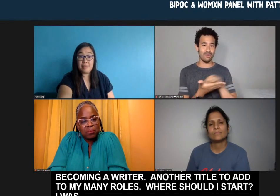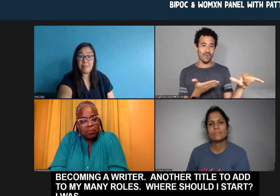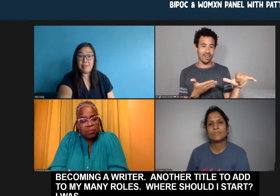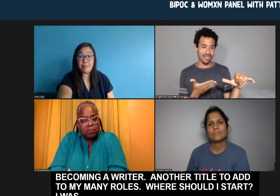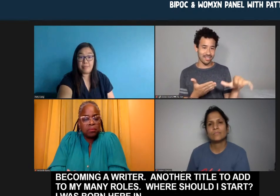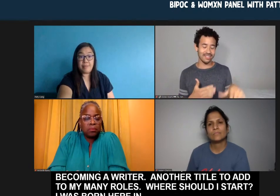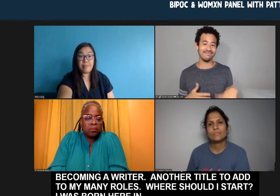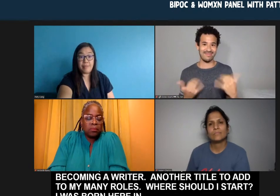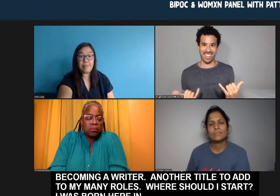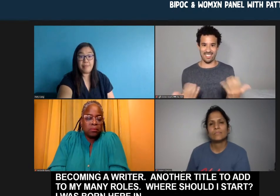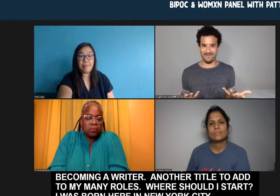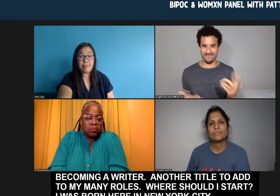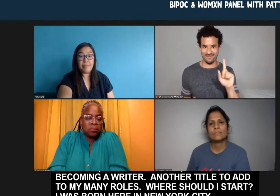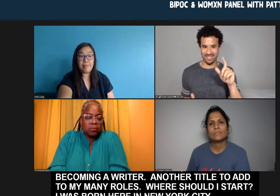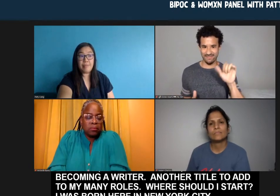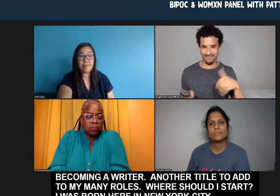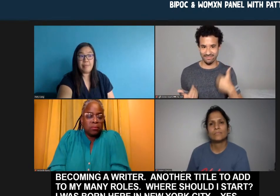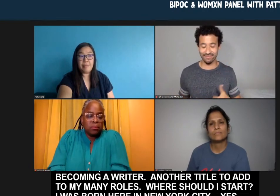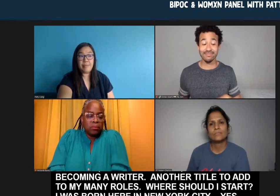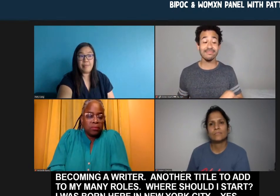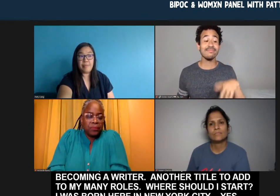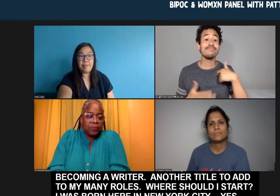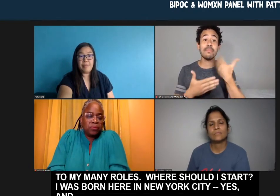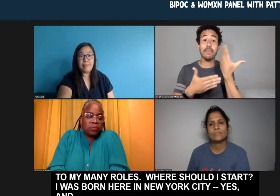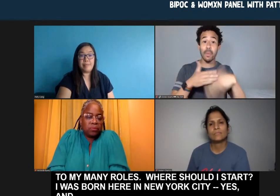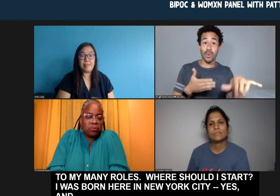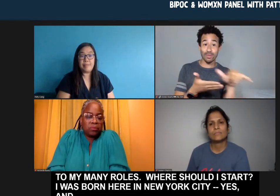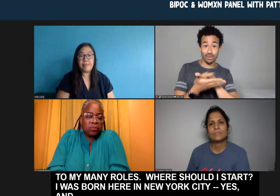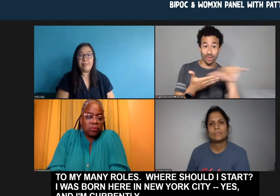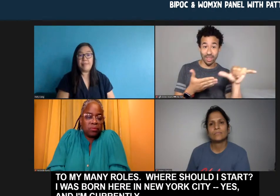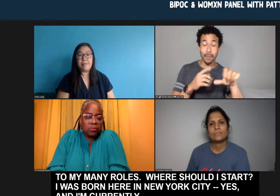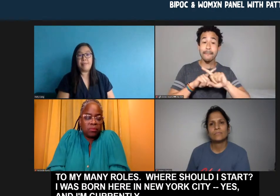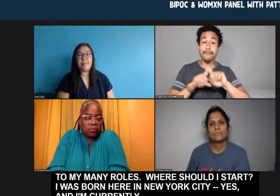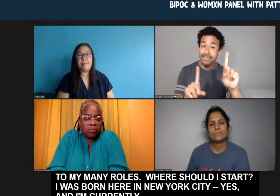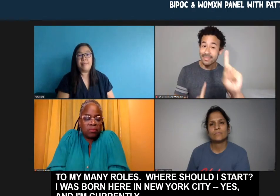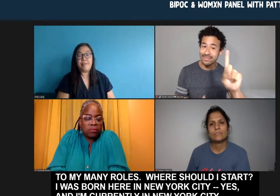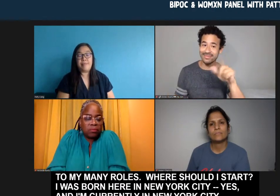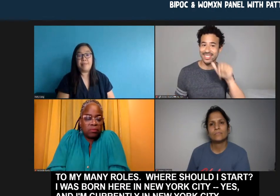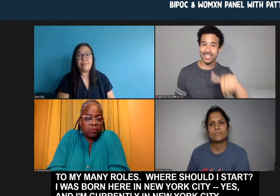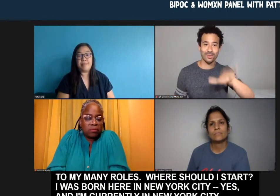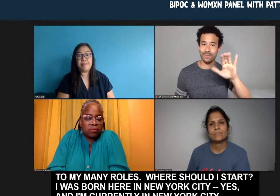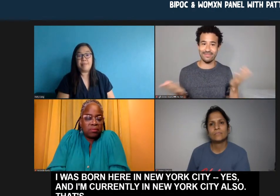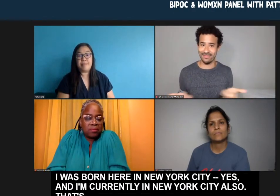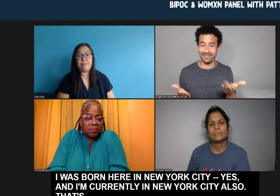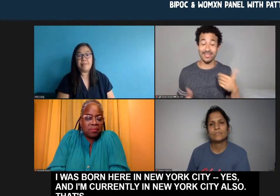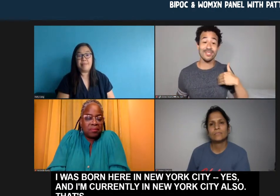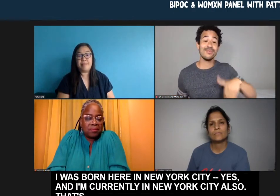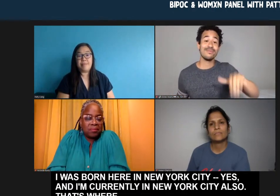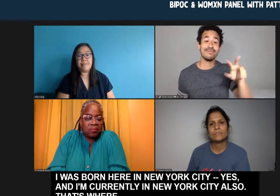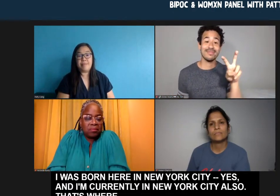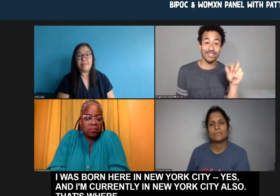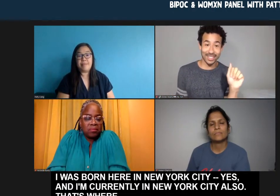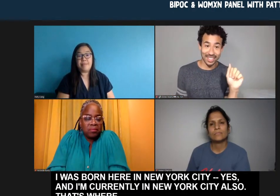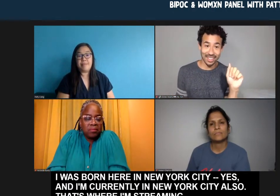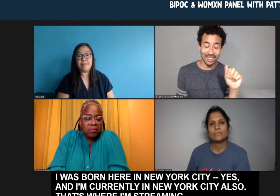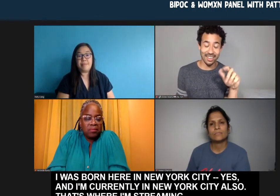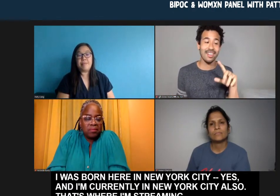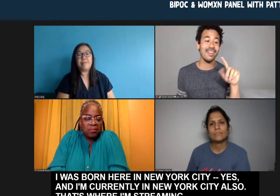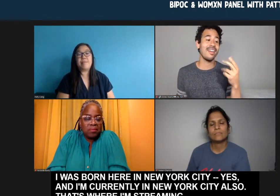And I'm here currently in New York City also. That's where I'm streaming from. But I was born in New York and I did not grow up here though. I grew